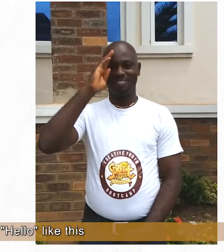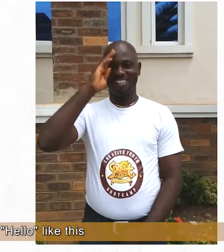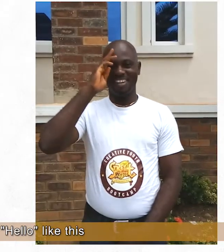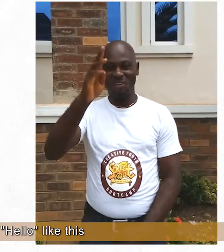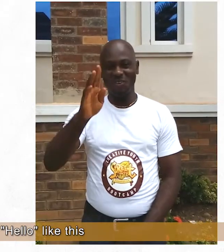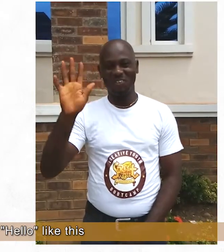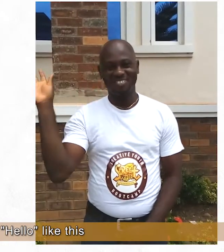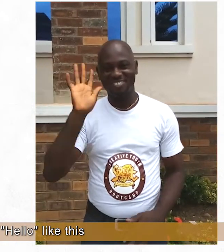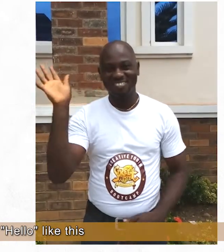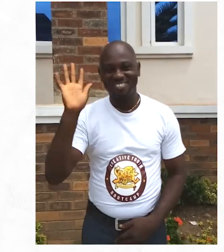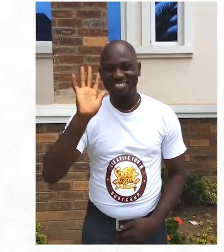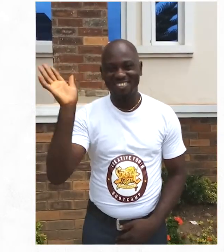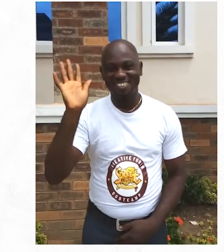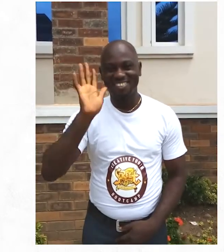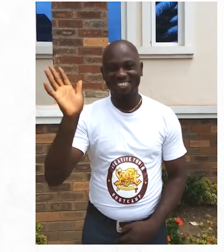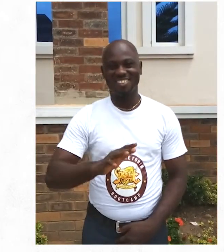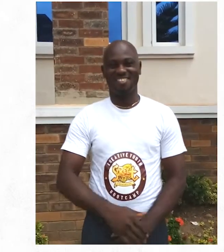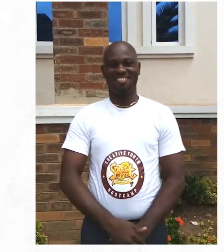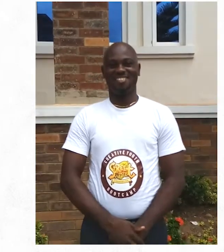this,